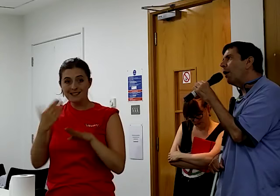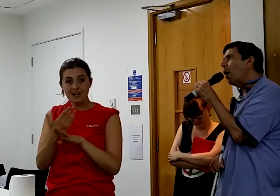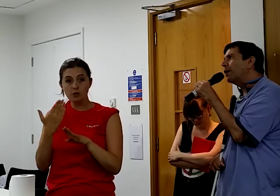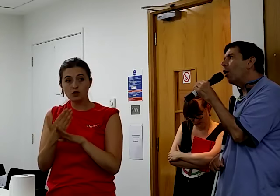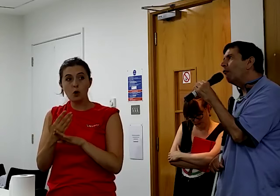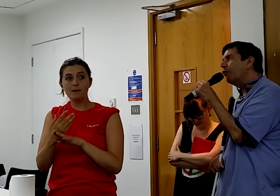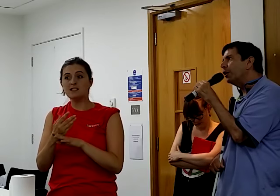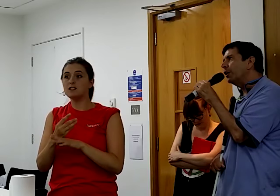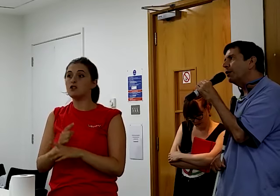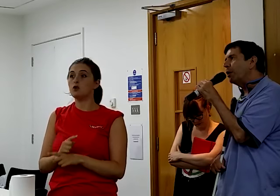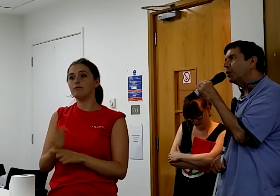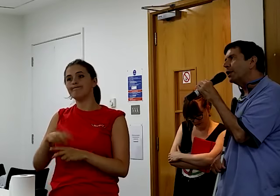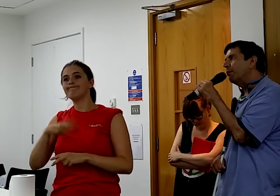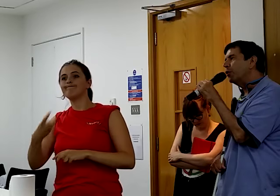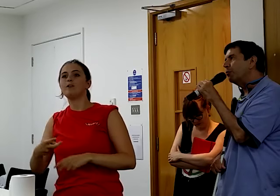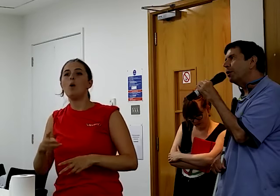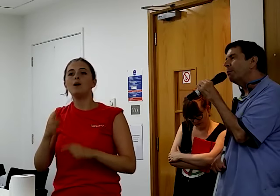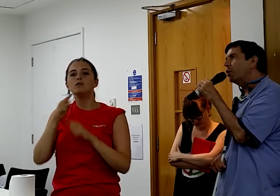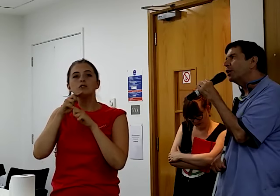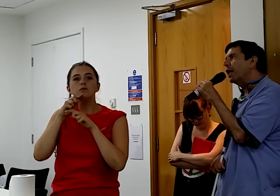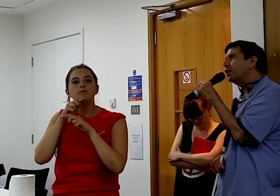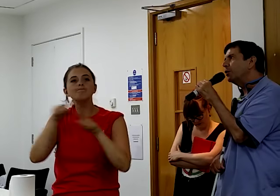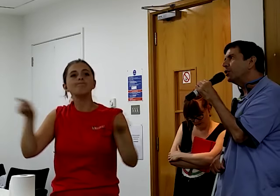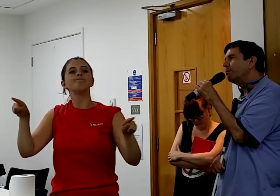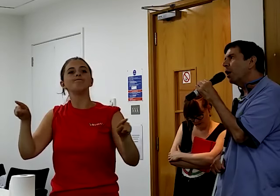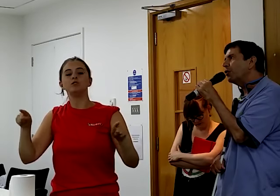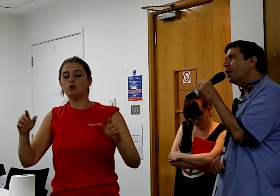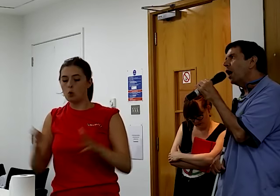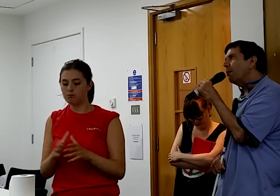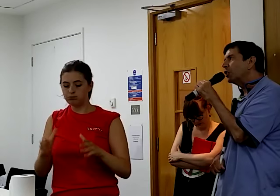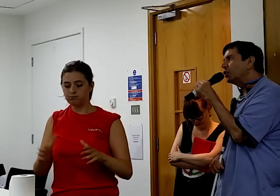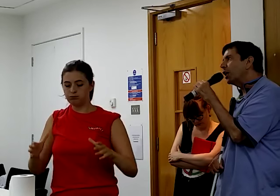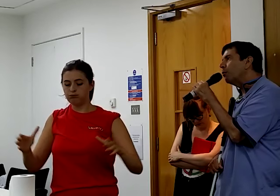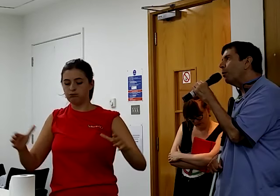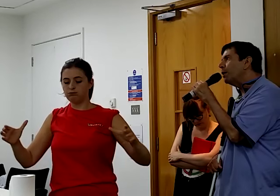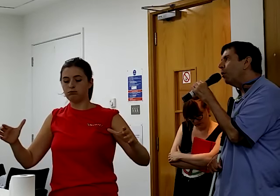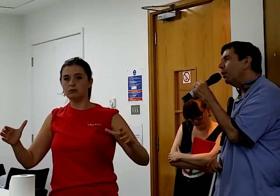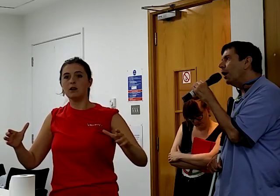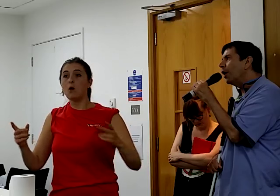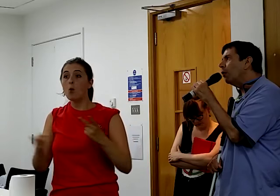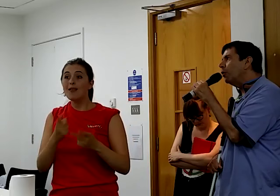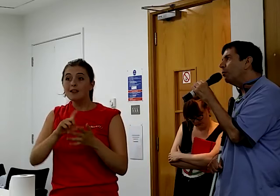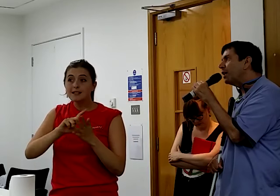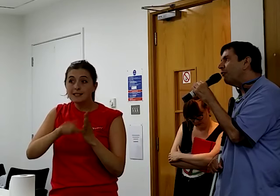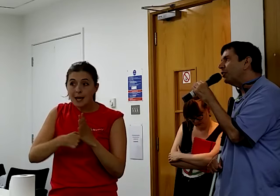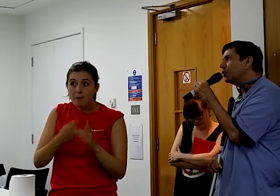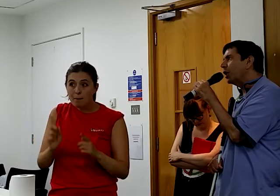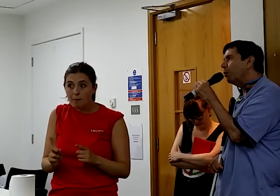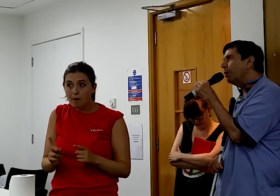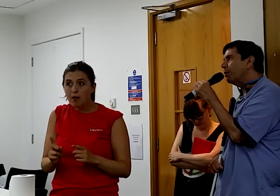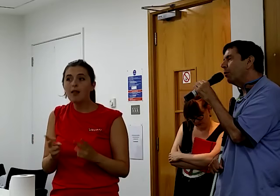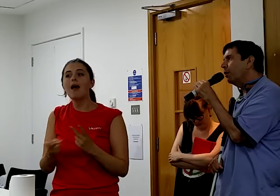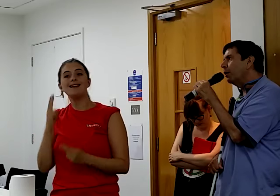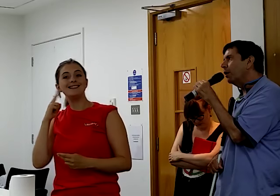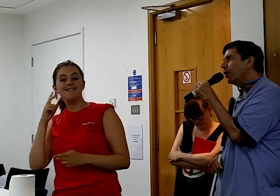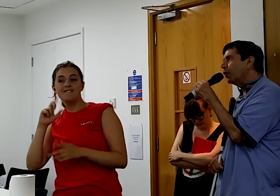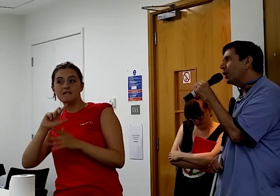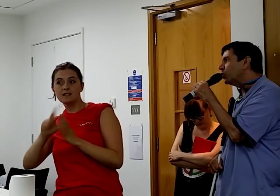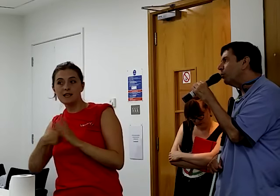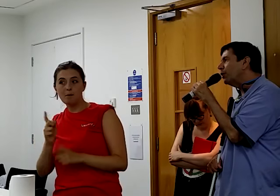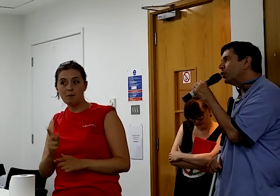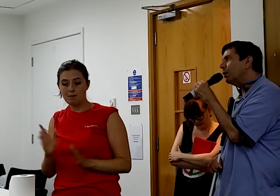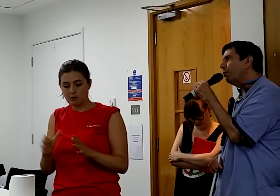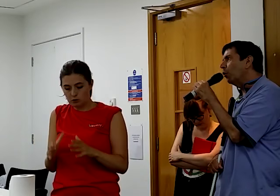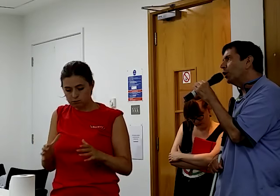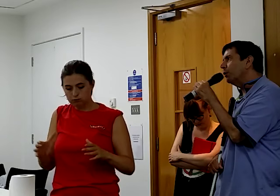job is to go out and be confident in building that movement and building that unity, both amongst disabled people and our movement, deaf and disabled people.